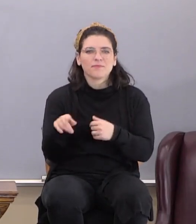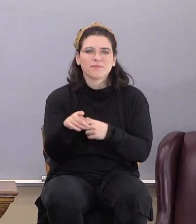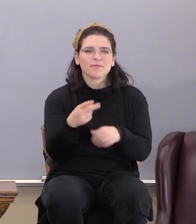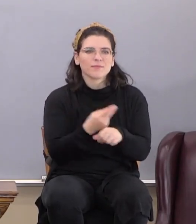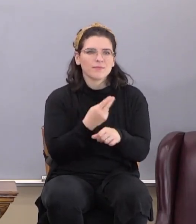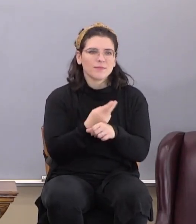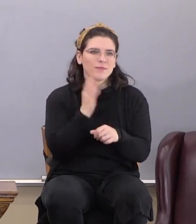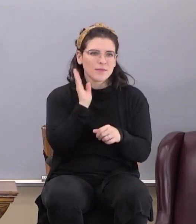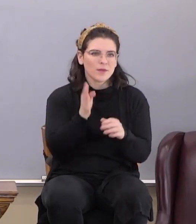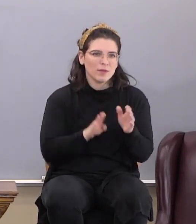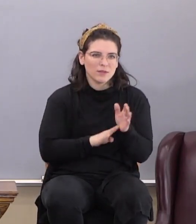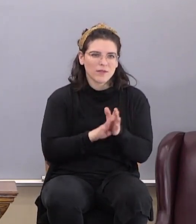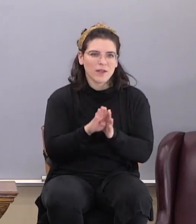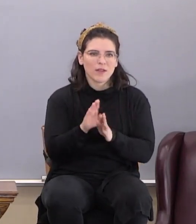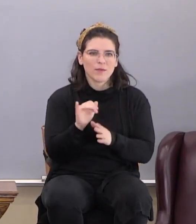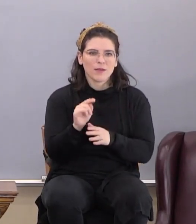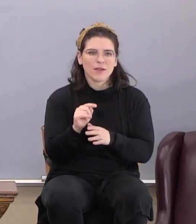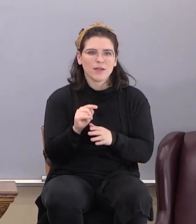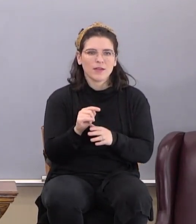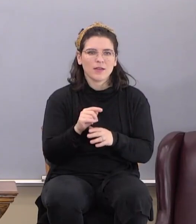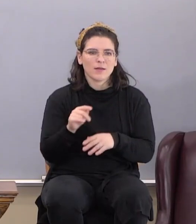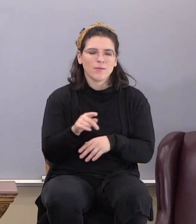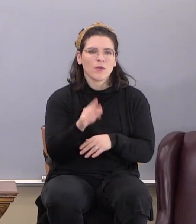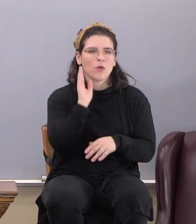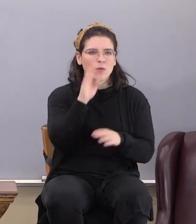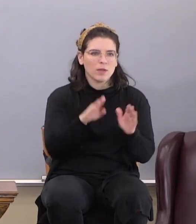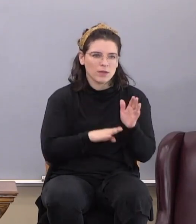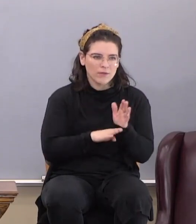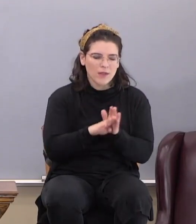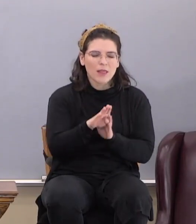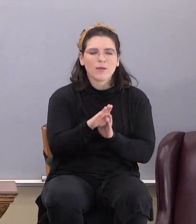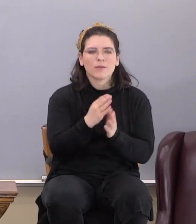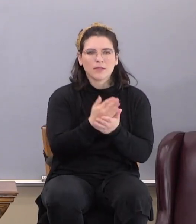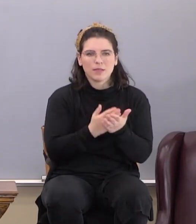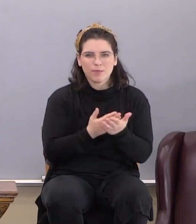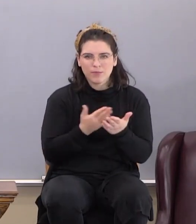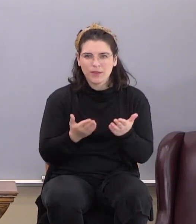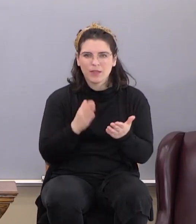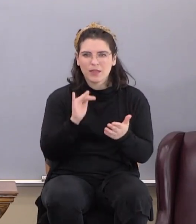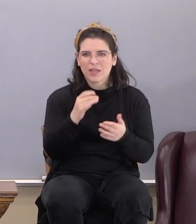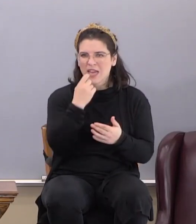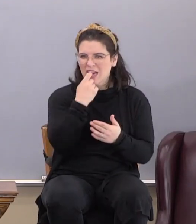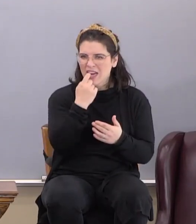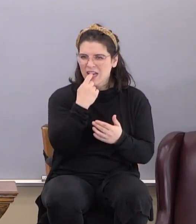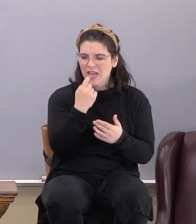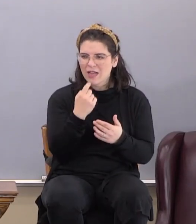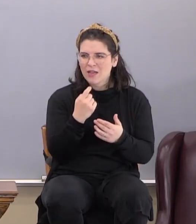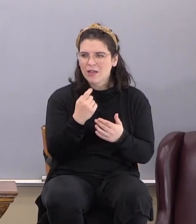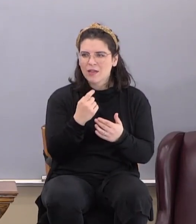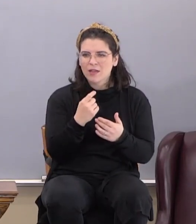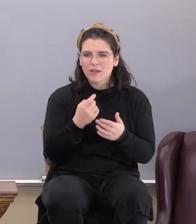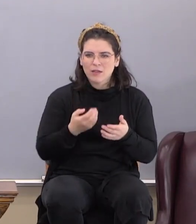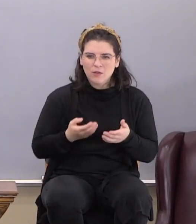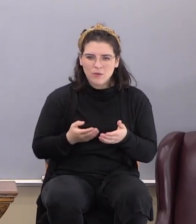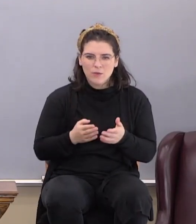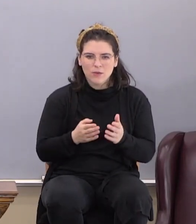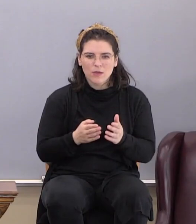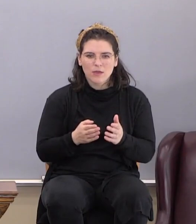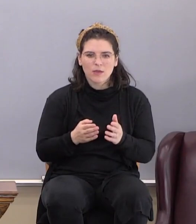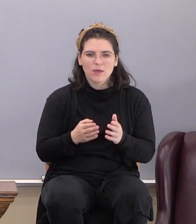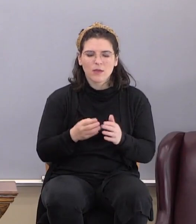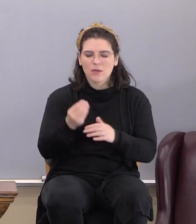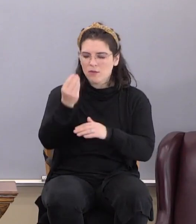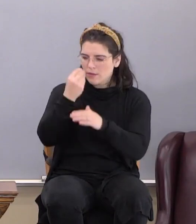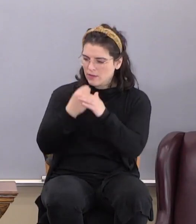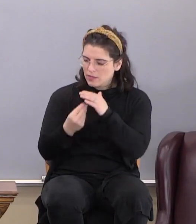he's going to develop it. That's what I'm getting at in chapter 4. He's going to develop some things here. Listen, that glass is the means of